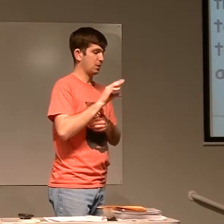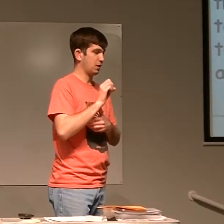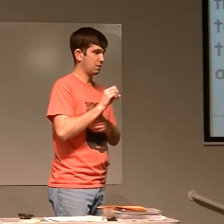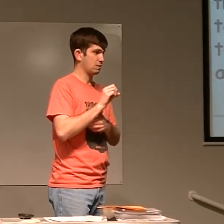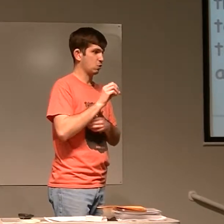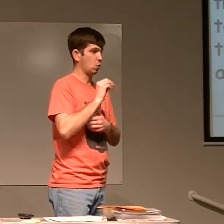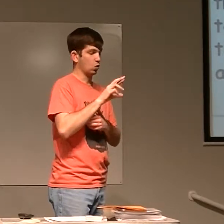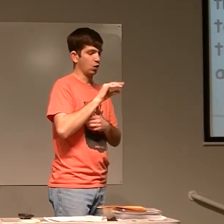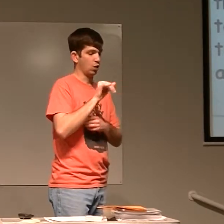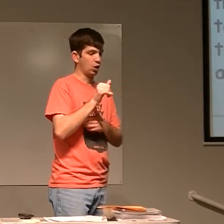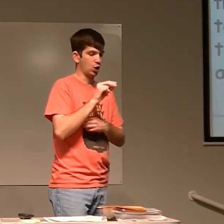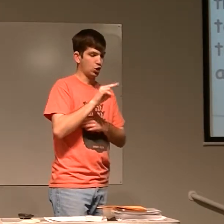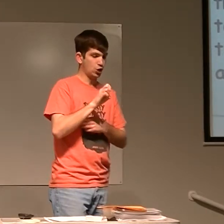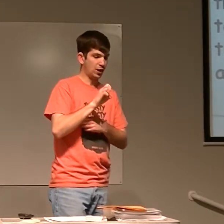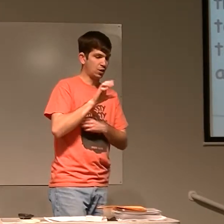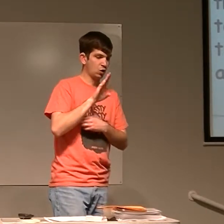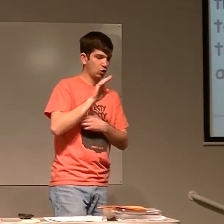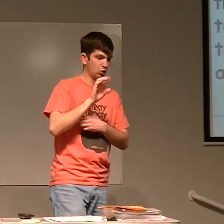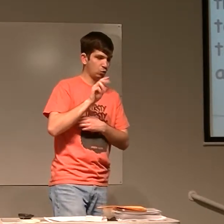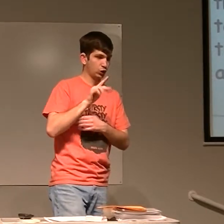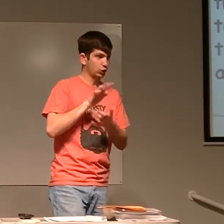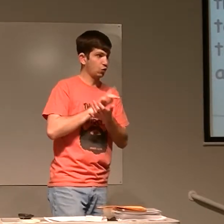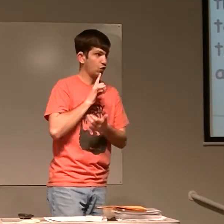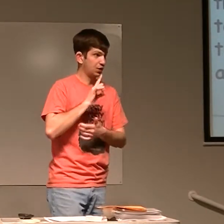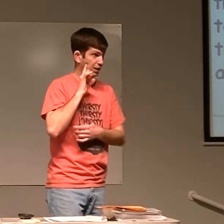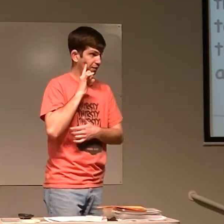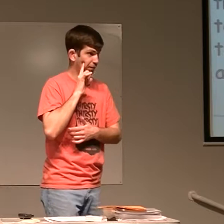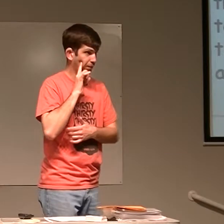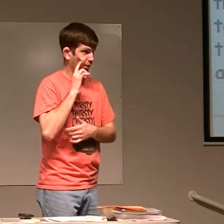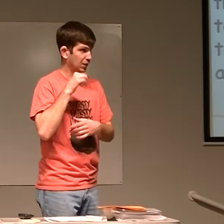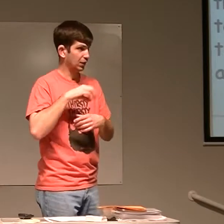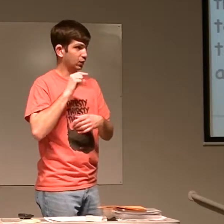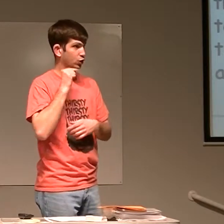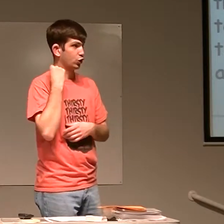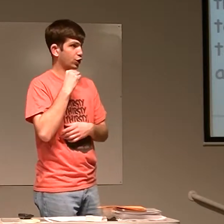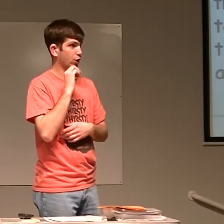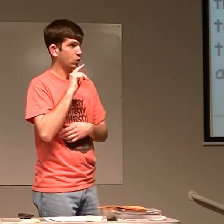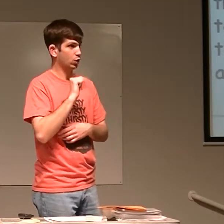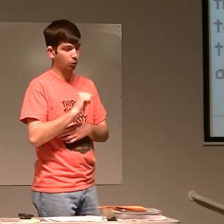JBS or Jane Brooks School for the Deaf in Chickasha, Oklahoma.